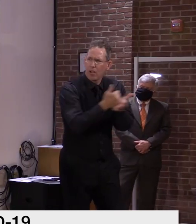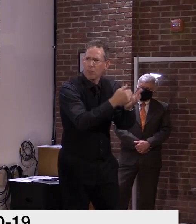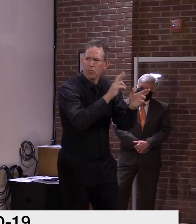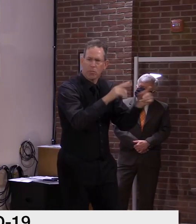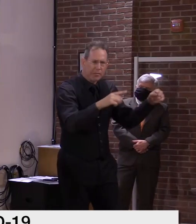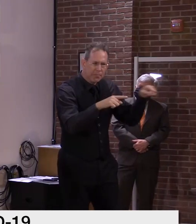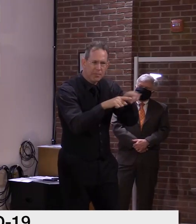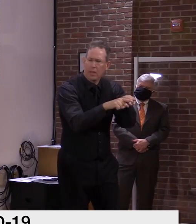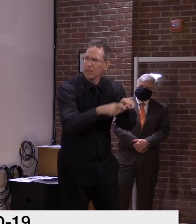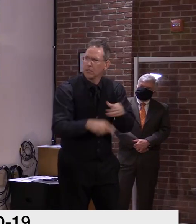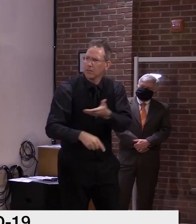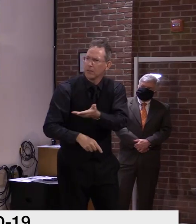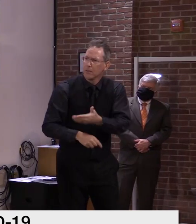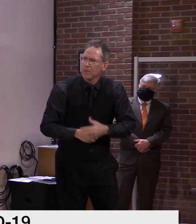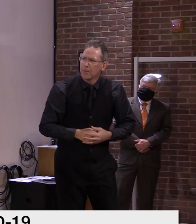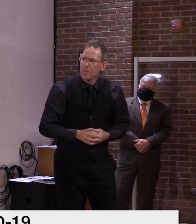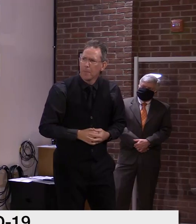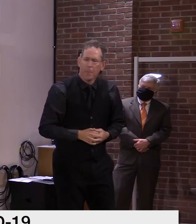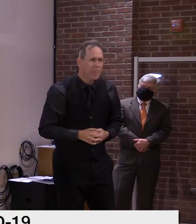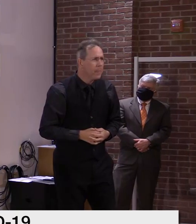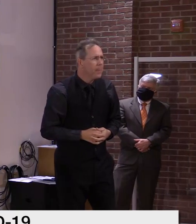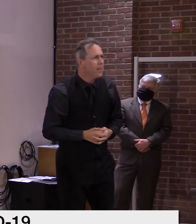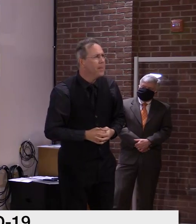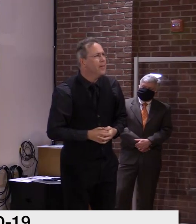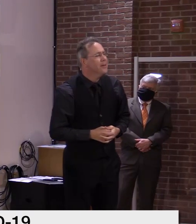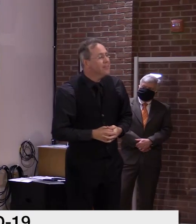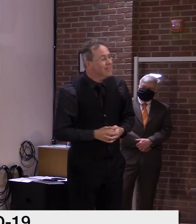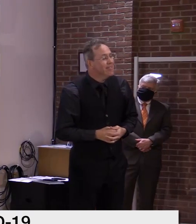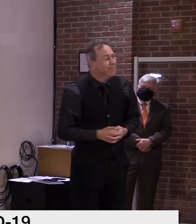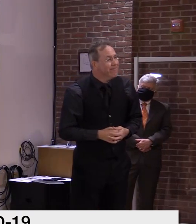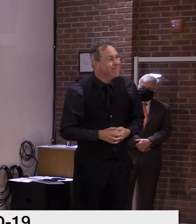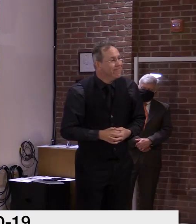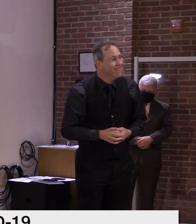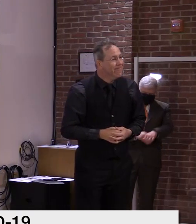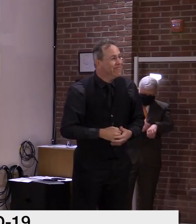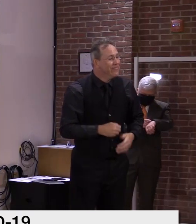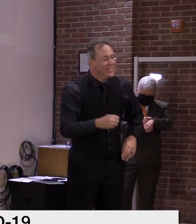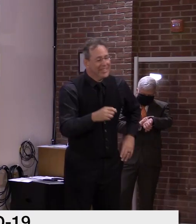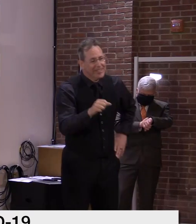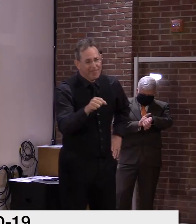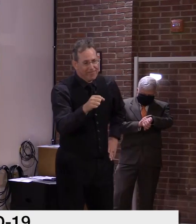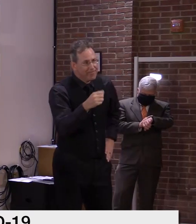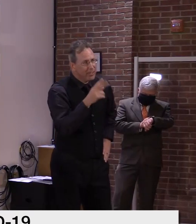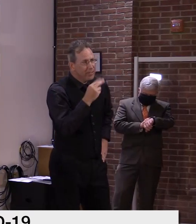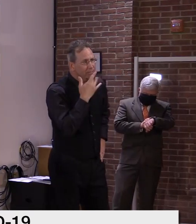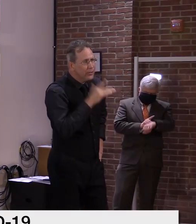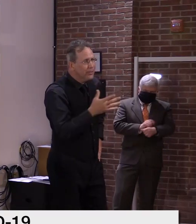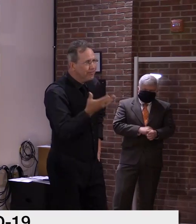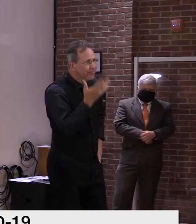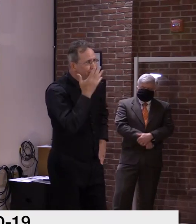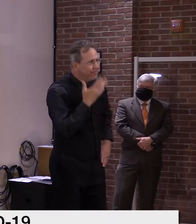the House leadership has taken in this particular instance. Representative Cheney